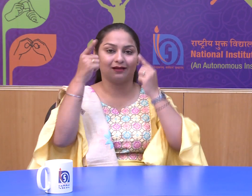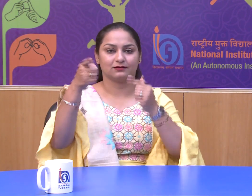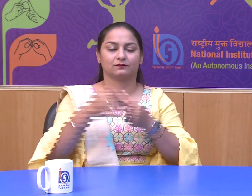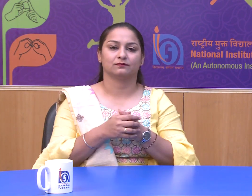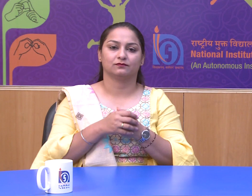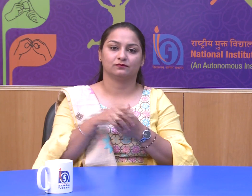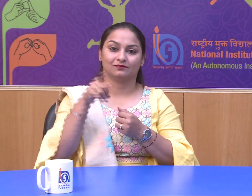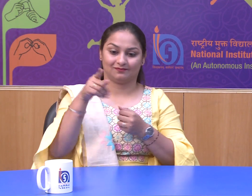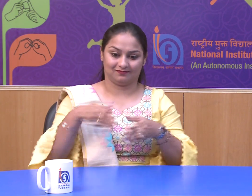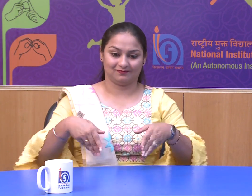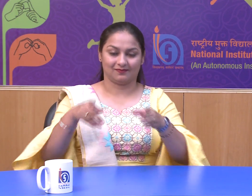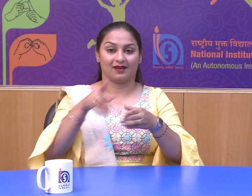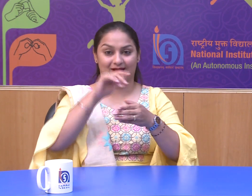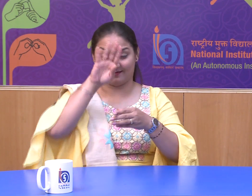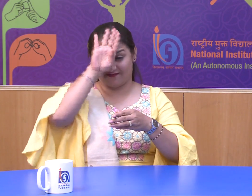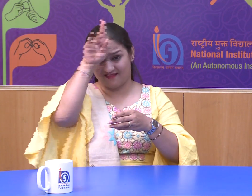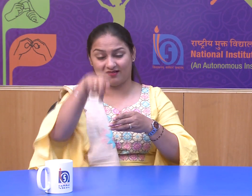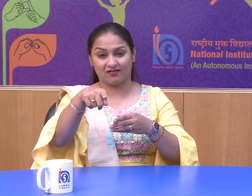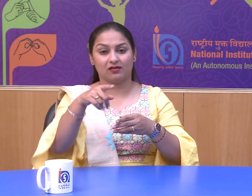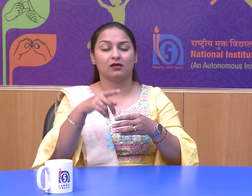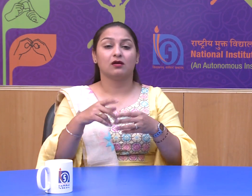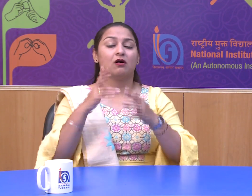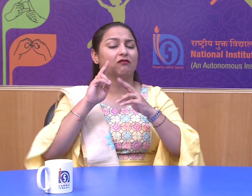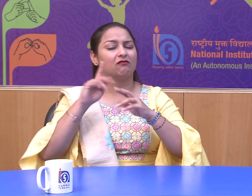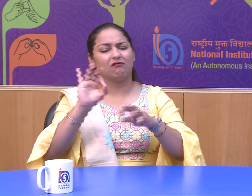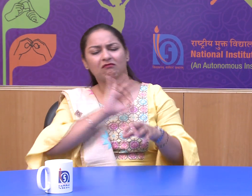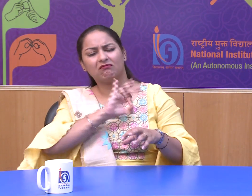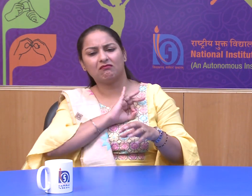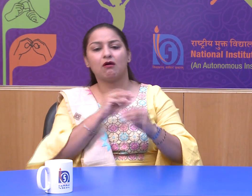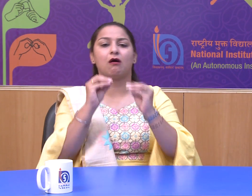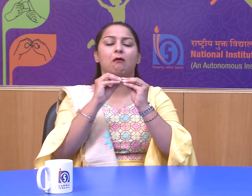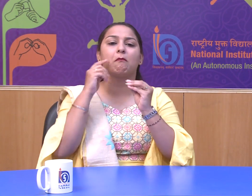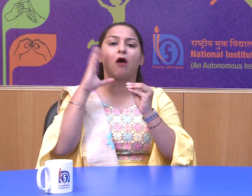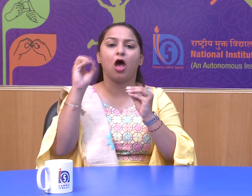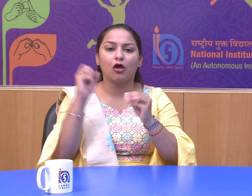Bana wrote Harsha's famous biography Harsh Charitra,